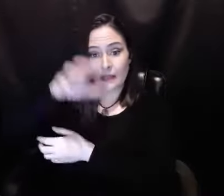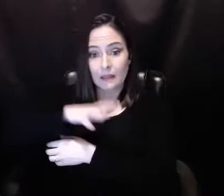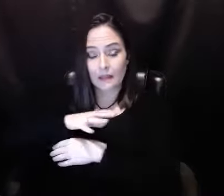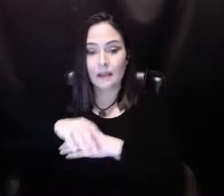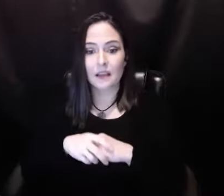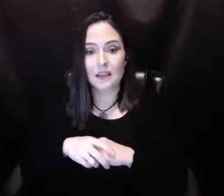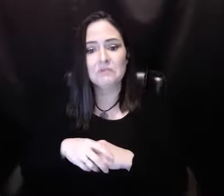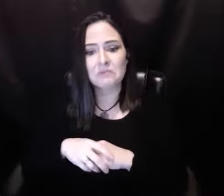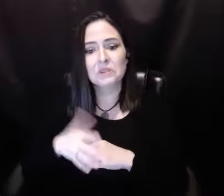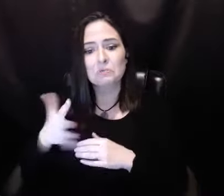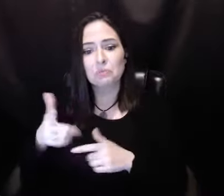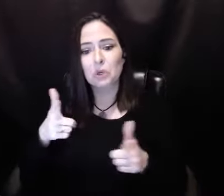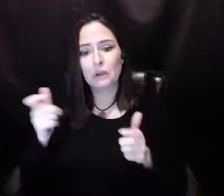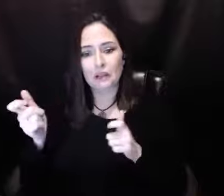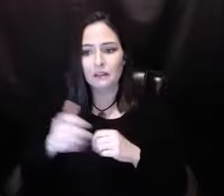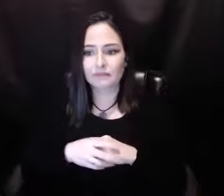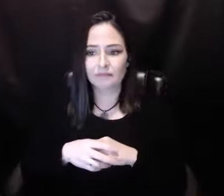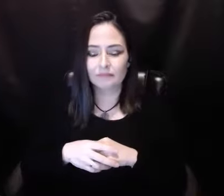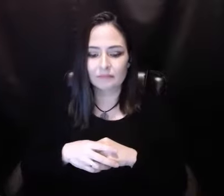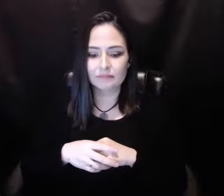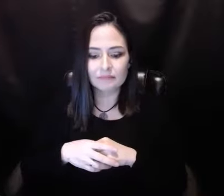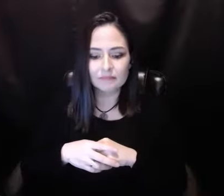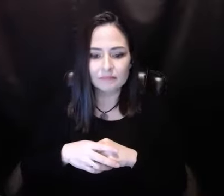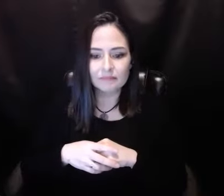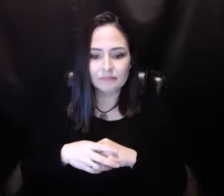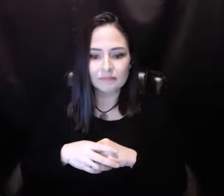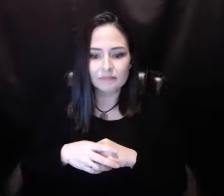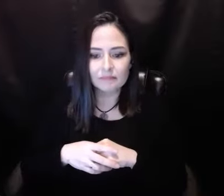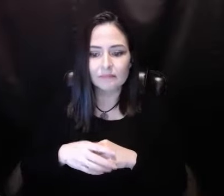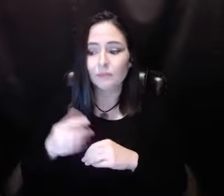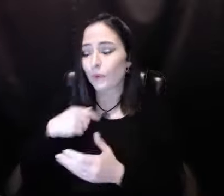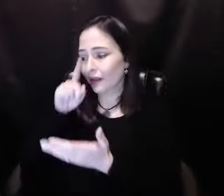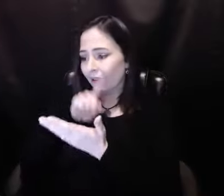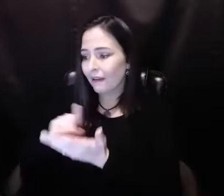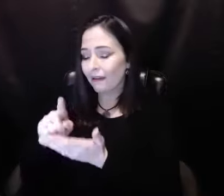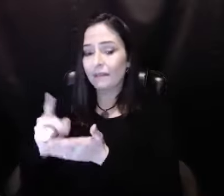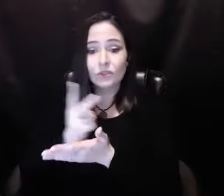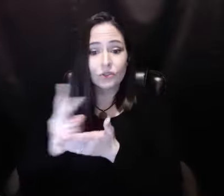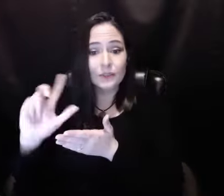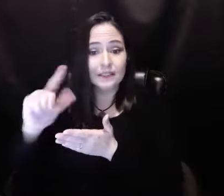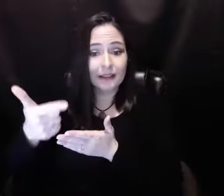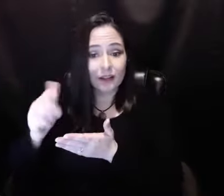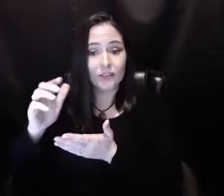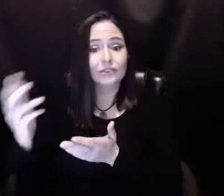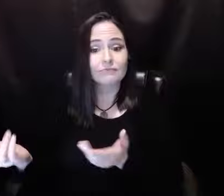and when I married him, it's pretty quick. Fell in love. 2 weeks later, we moved